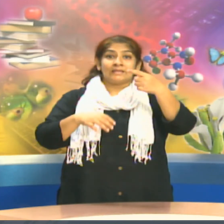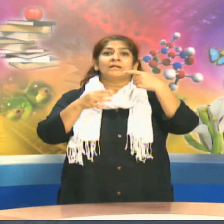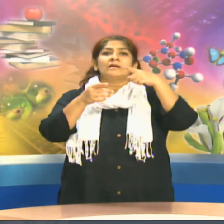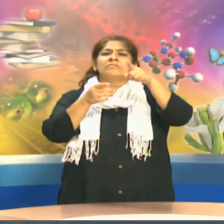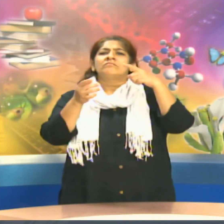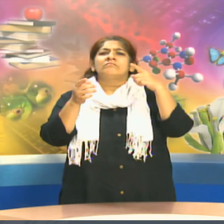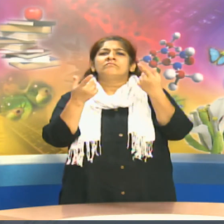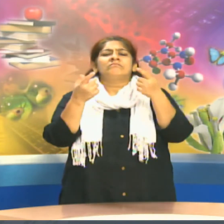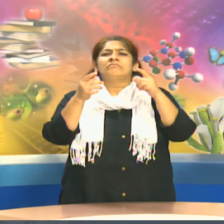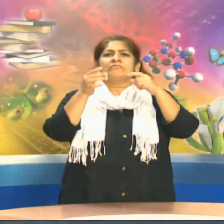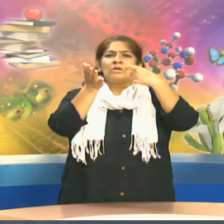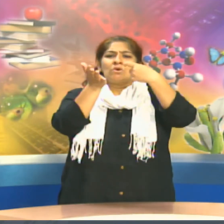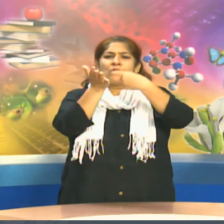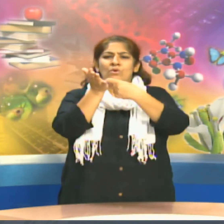Next is